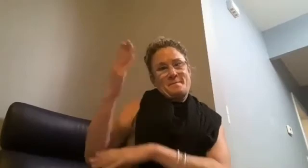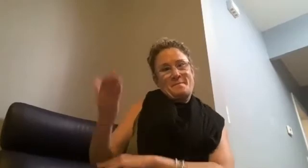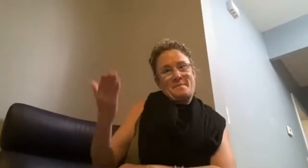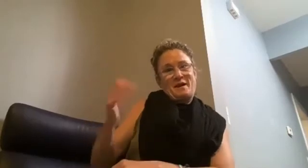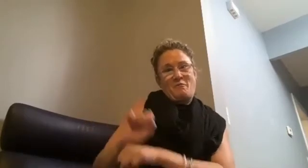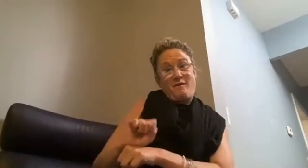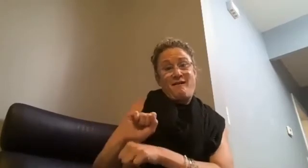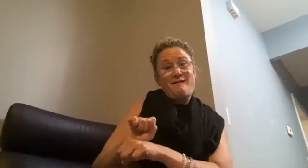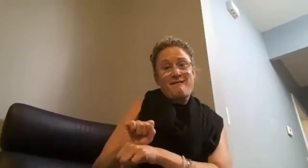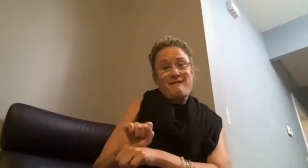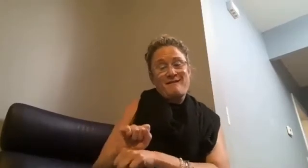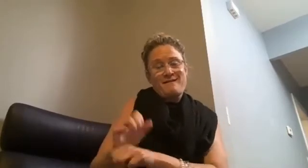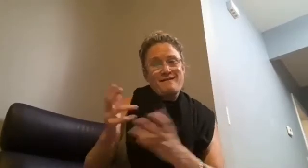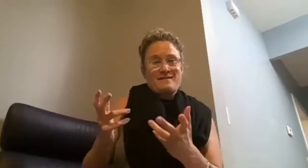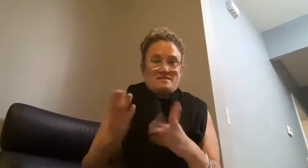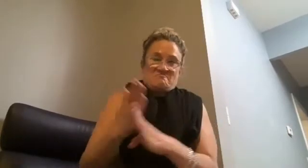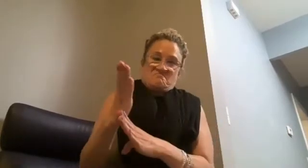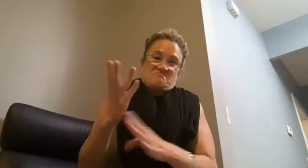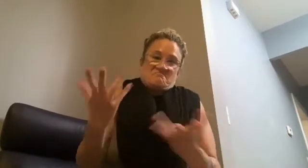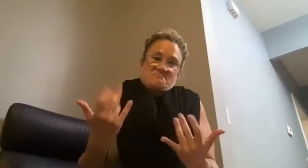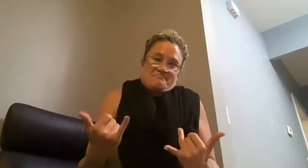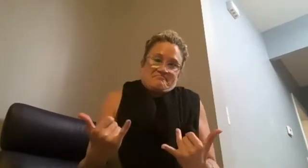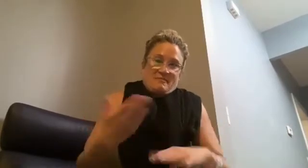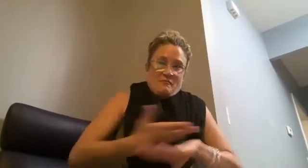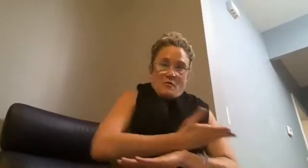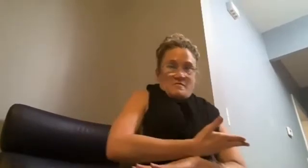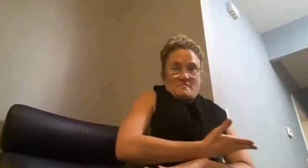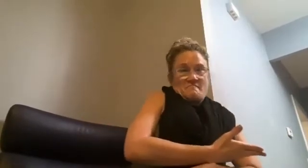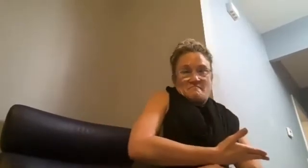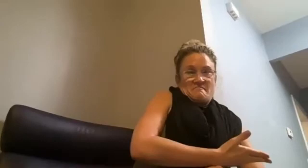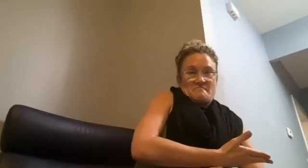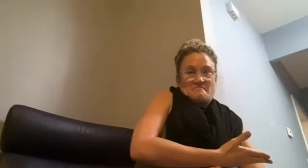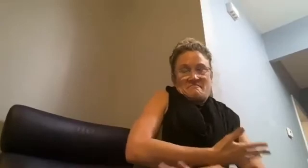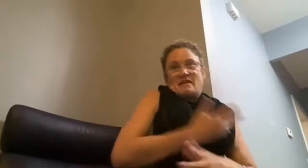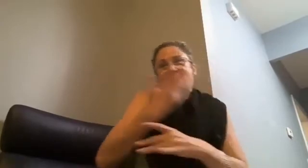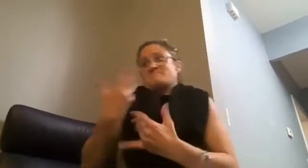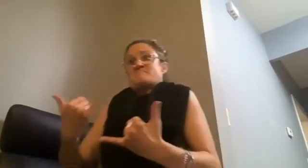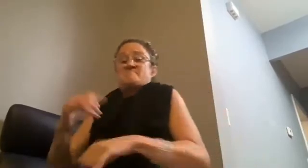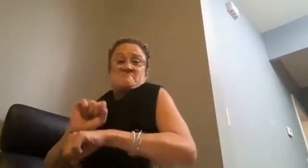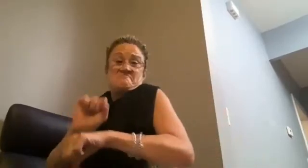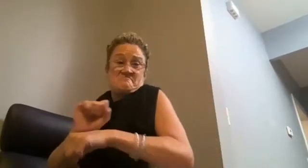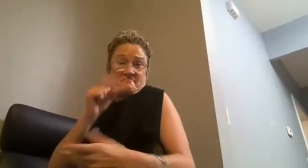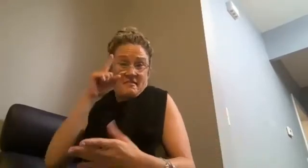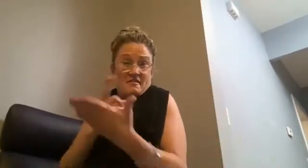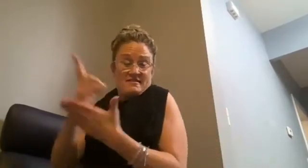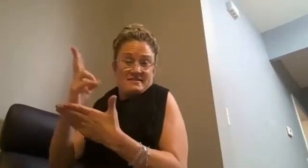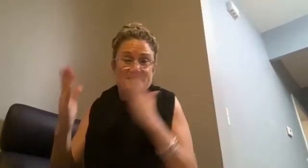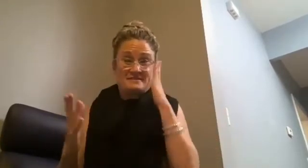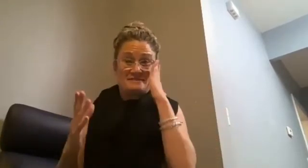built a career out of being someone who's known as ethical, hardworking, and honest, and someone that can work with